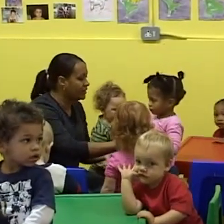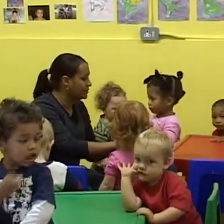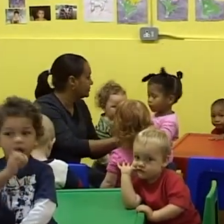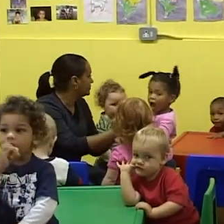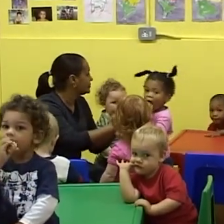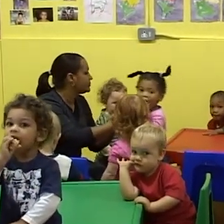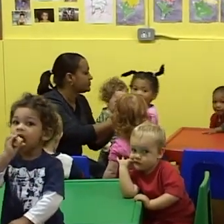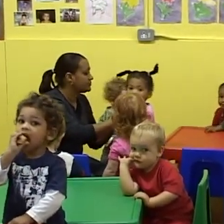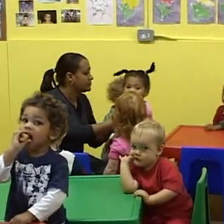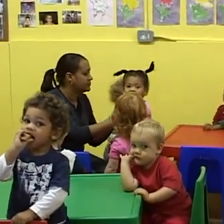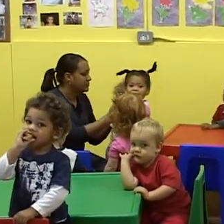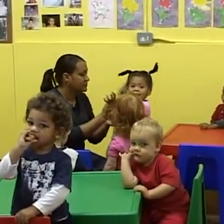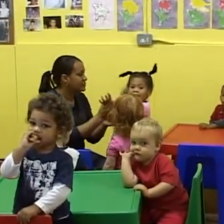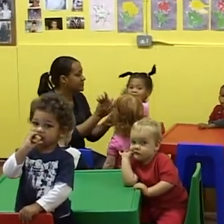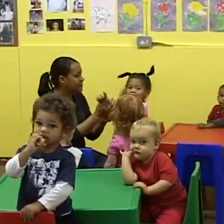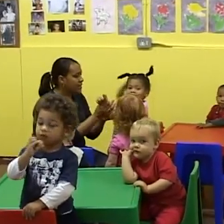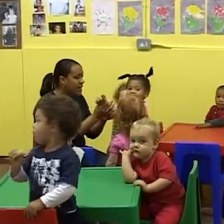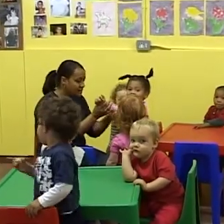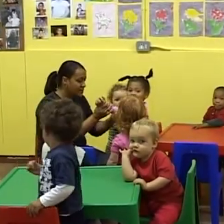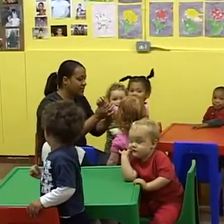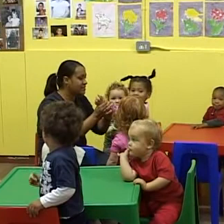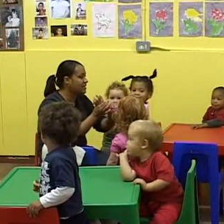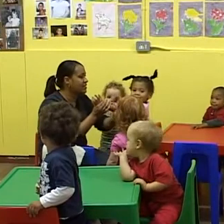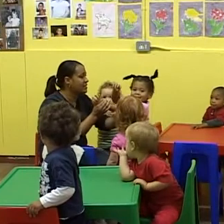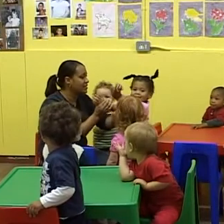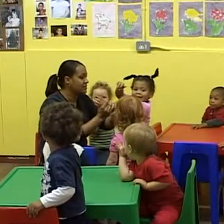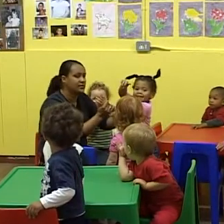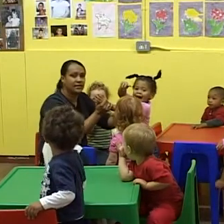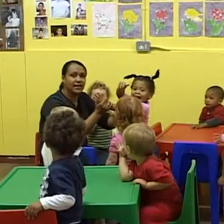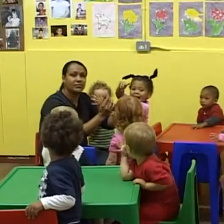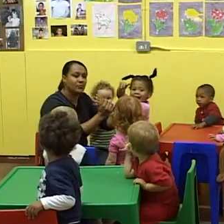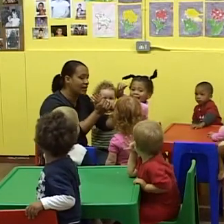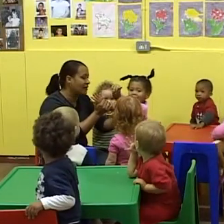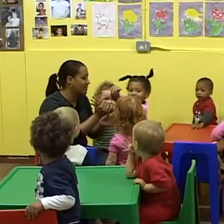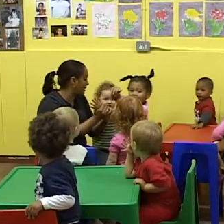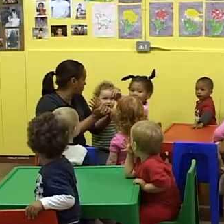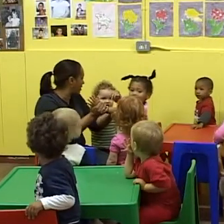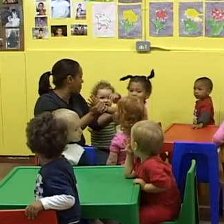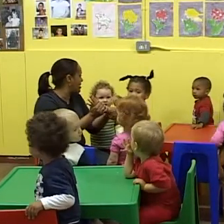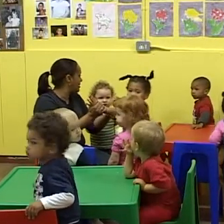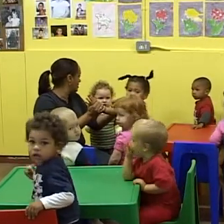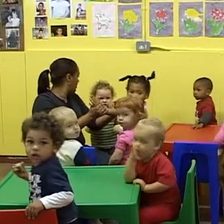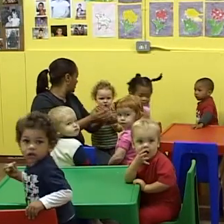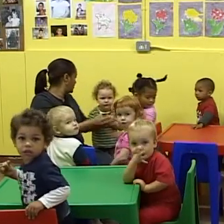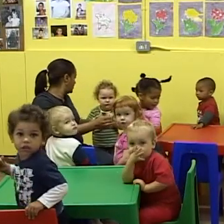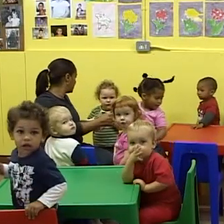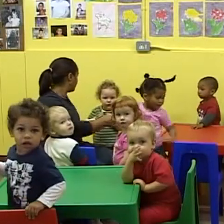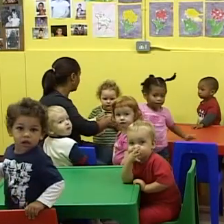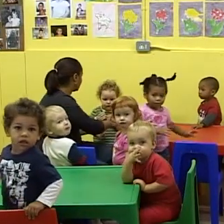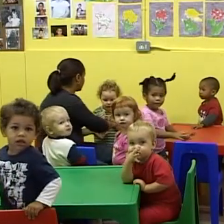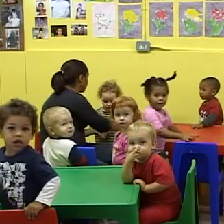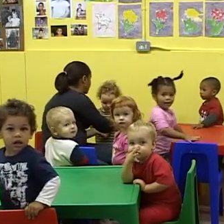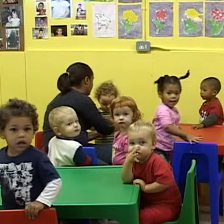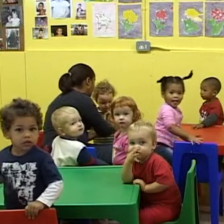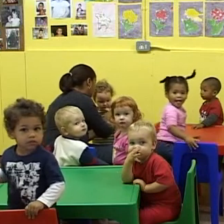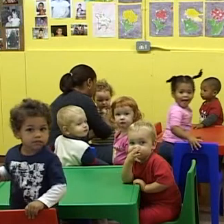Through Bambanani Daycare Centre, NID does early intervention and detection of babies and toddlers with hearing loss,